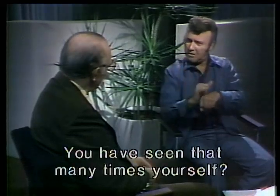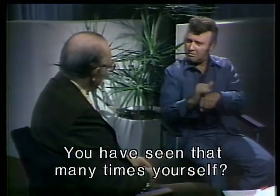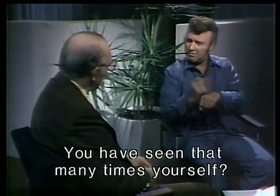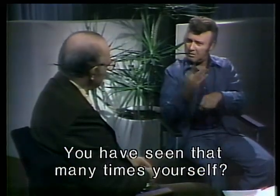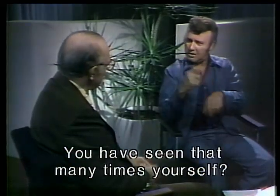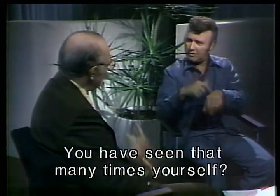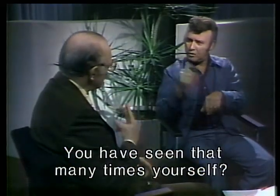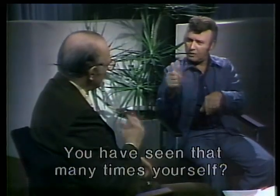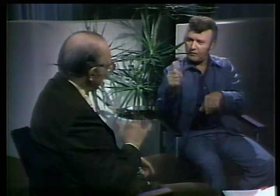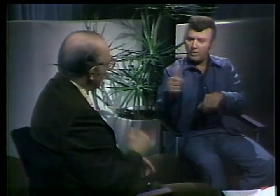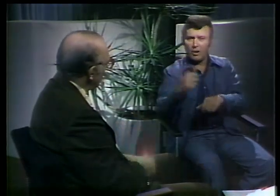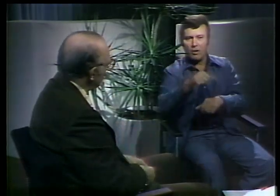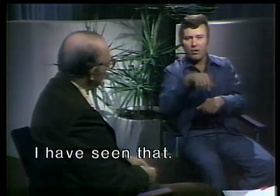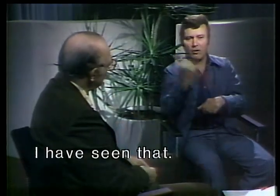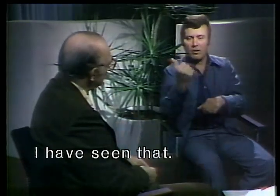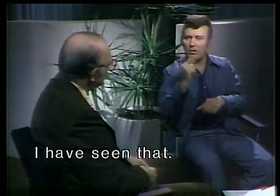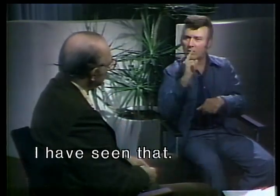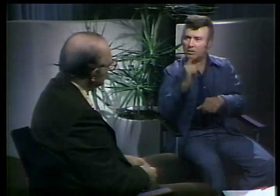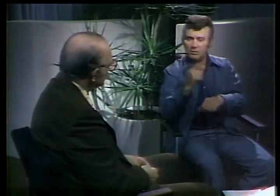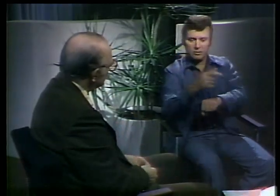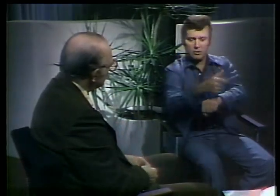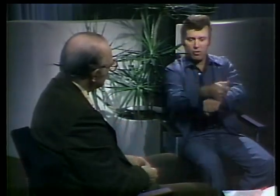Yes, I've seen that.